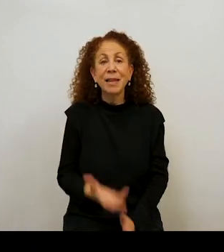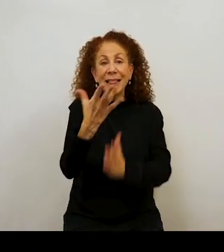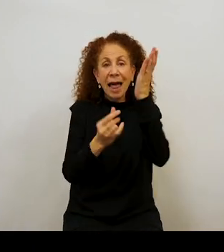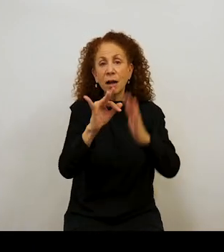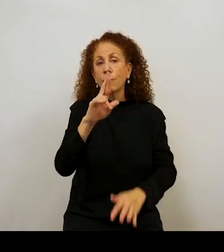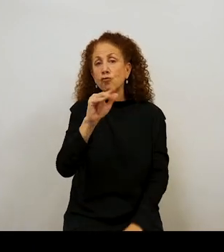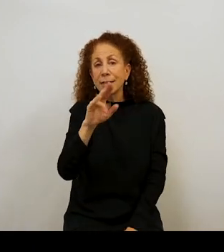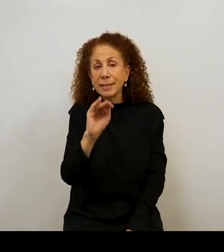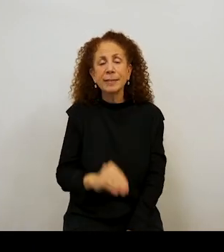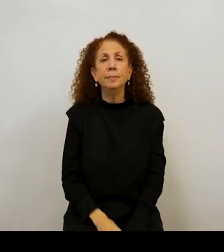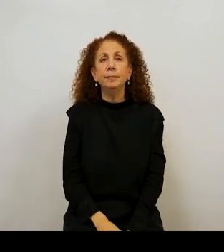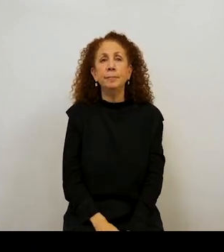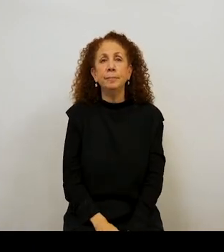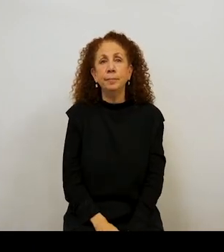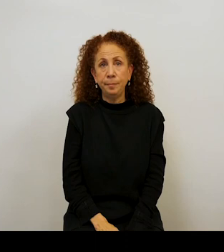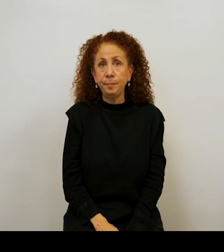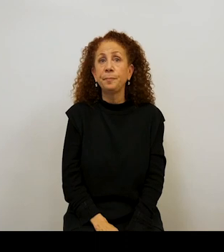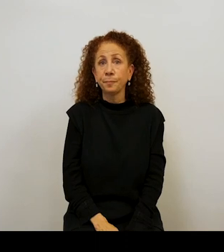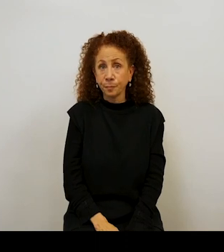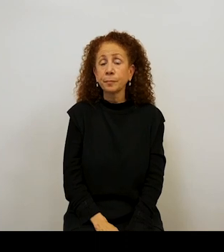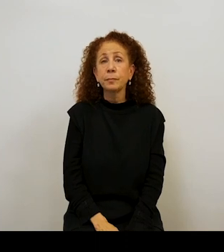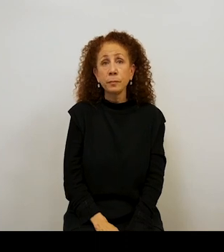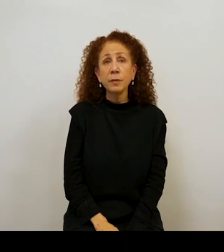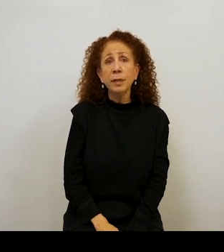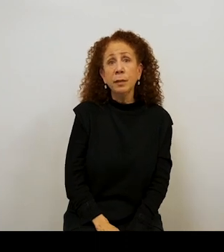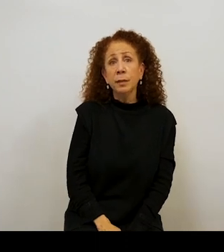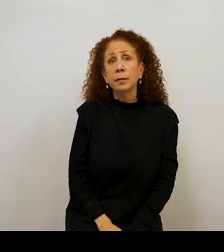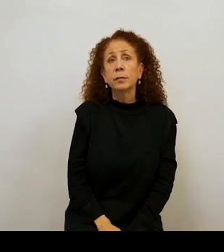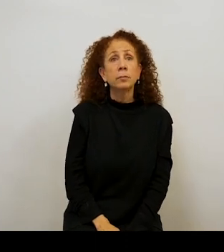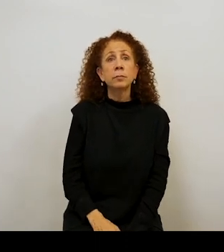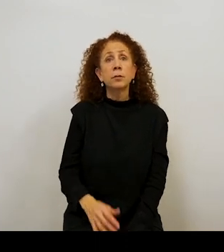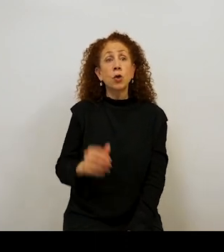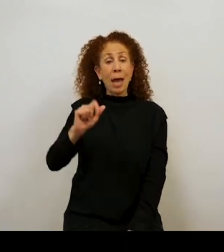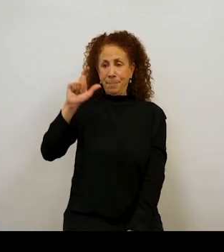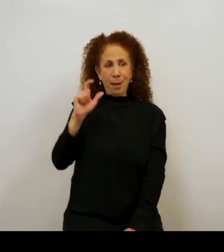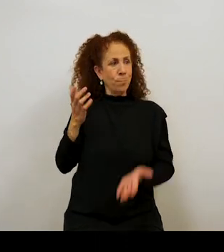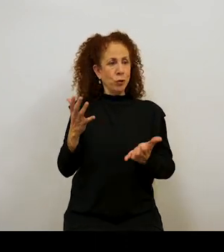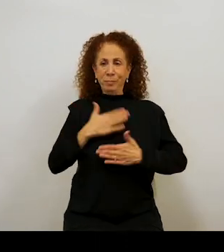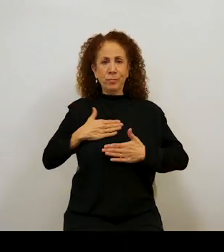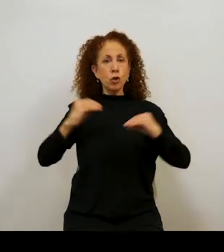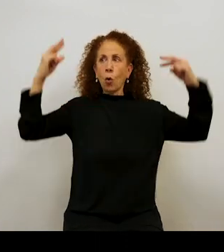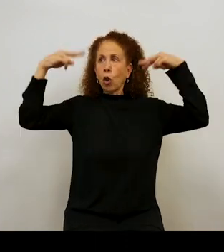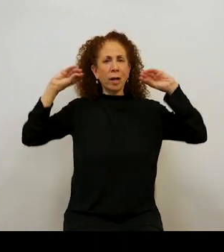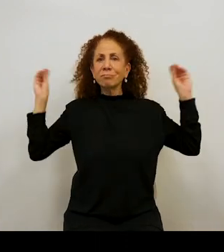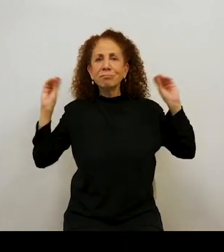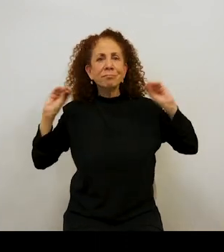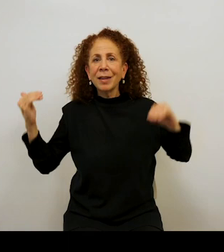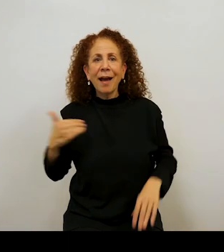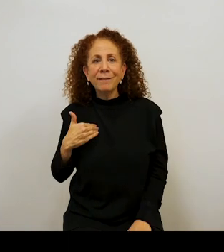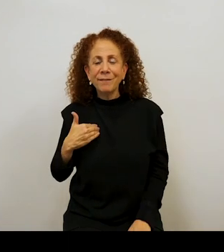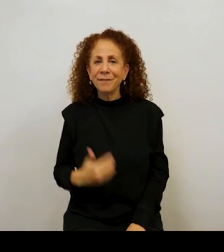racism and attached to that, you can be a Muslim without anyone looking down on you for it, you